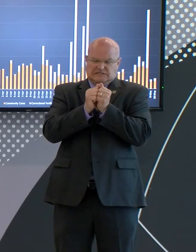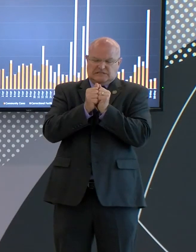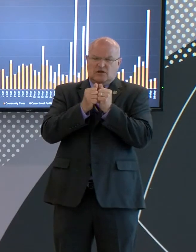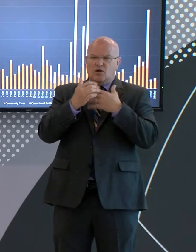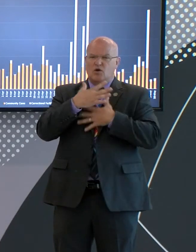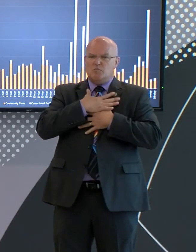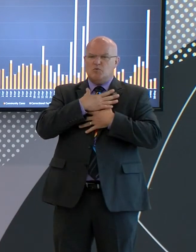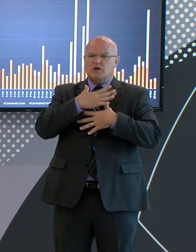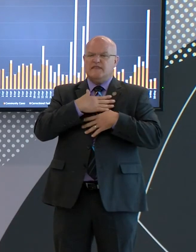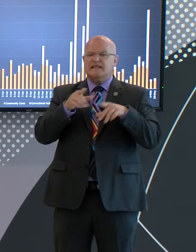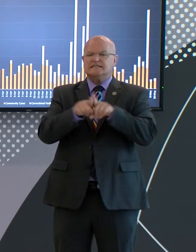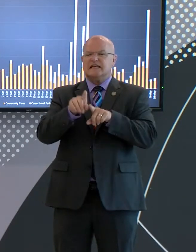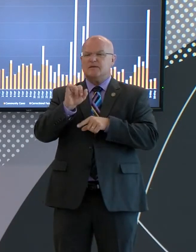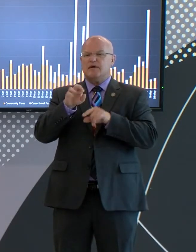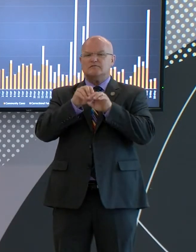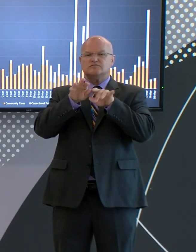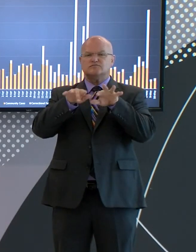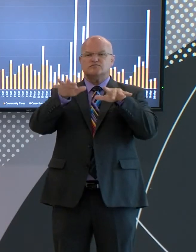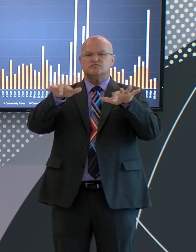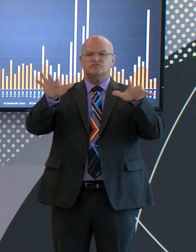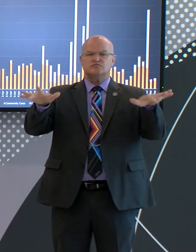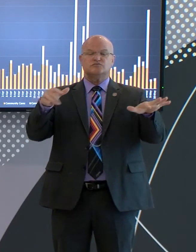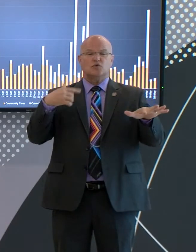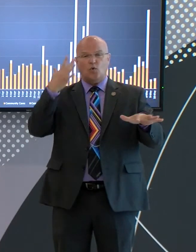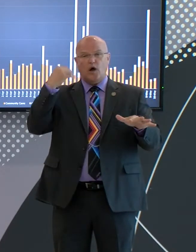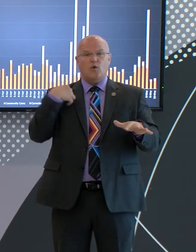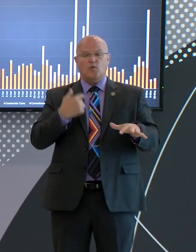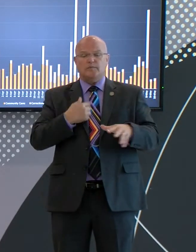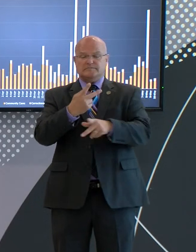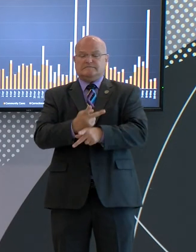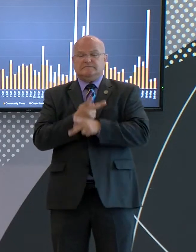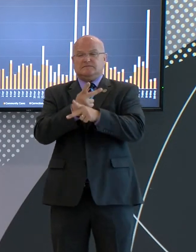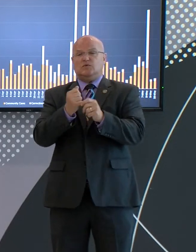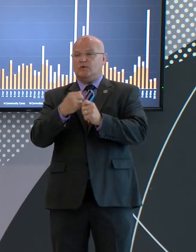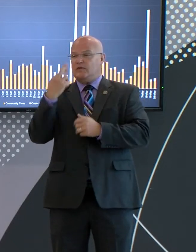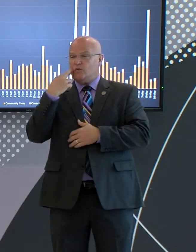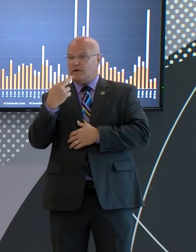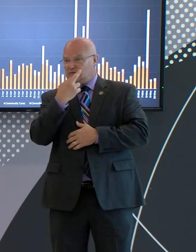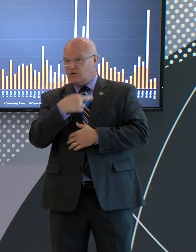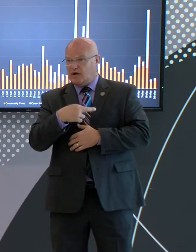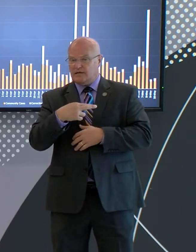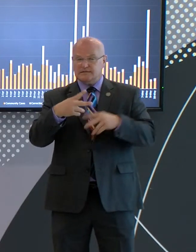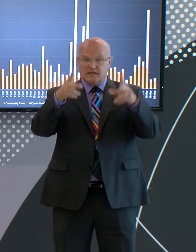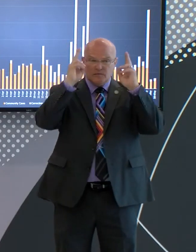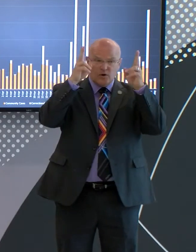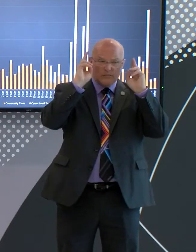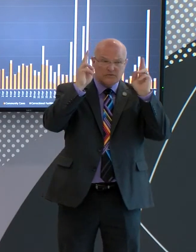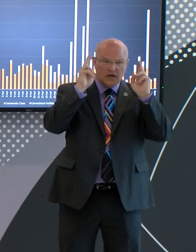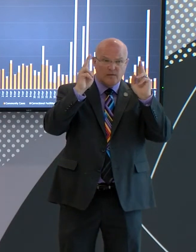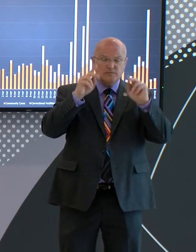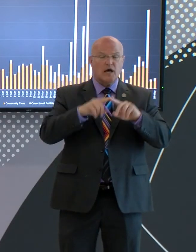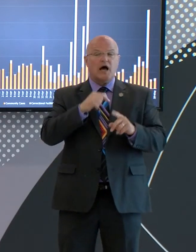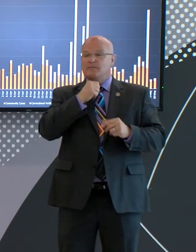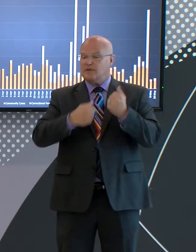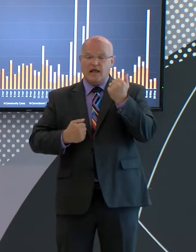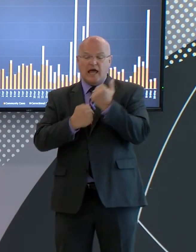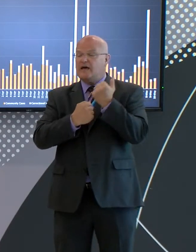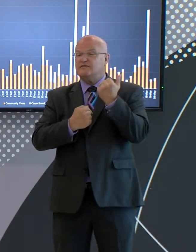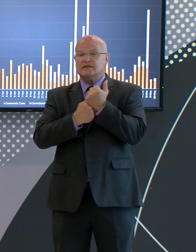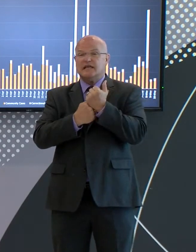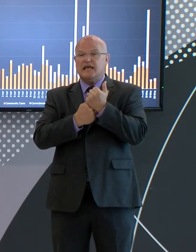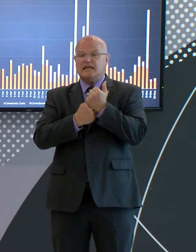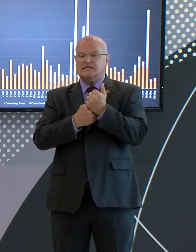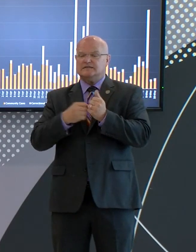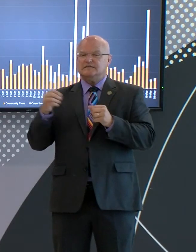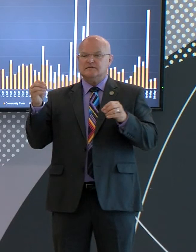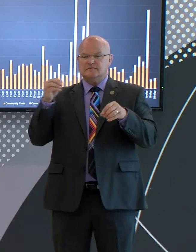breathing the same air as each other, and that's why we've been very cautious with the restaurants, with the barber and beauty shops. Again, I'm not advocating